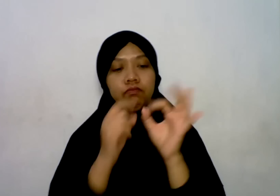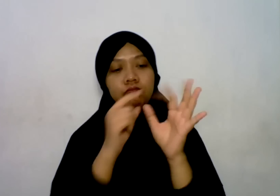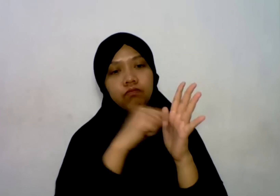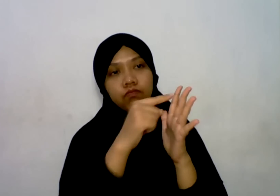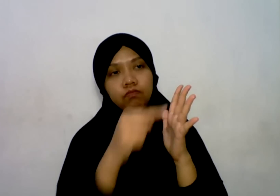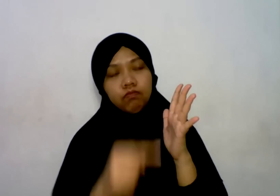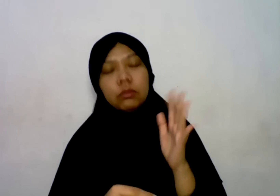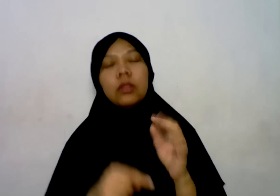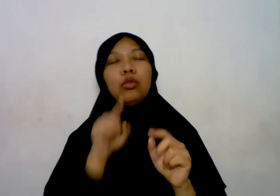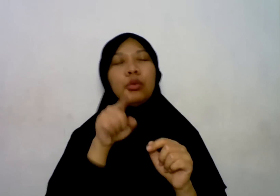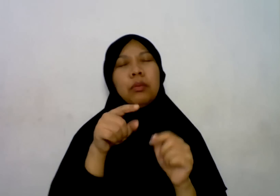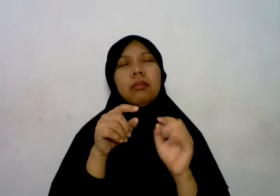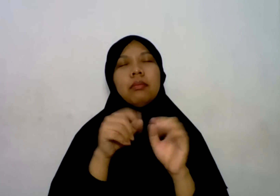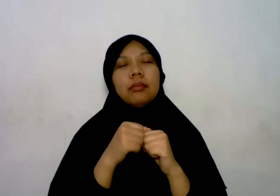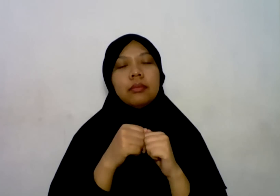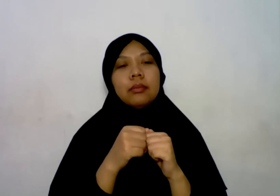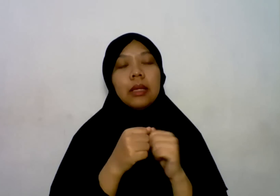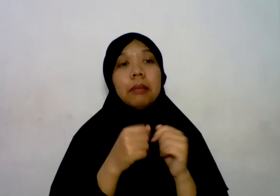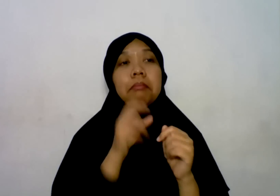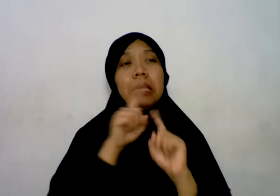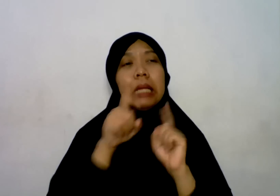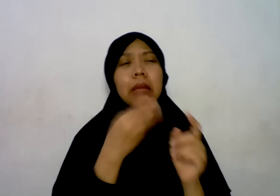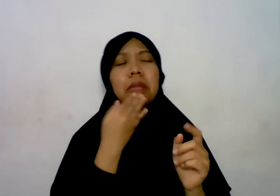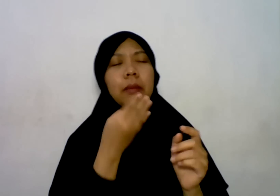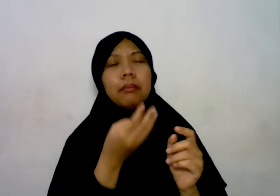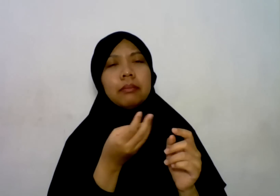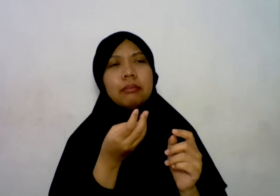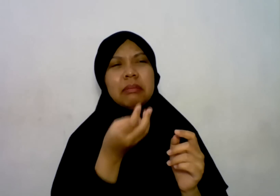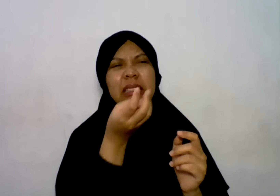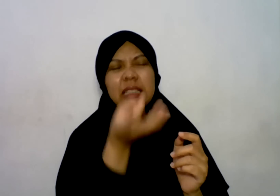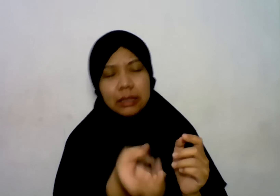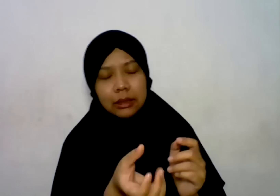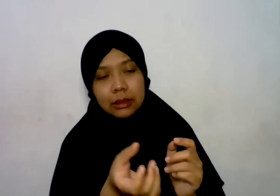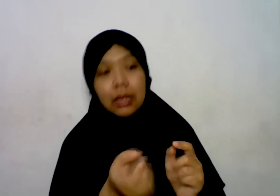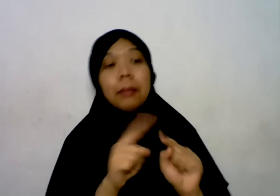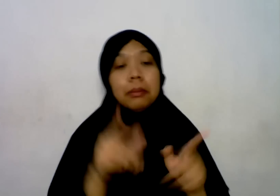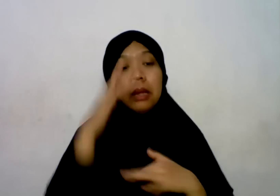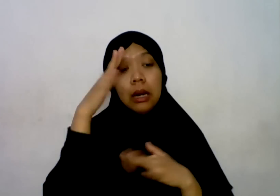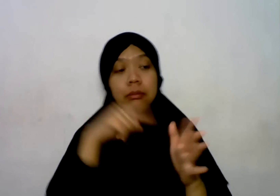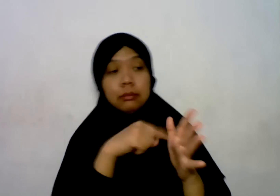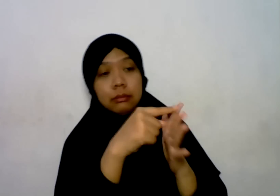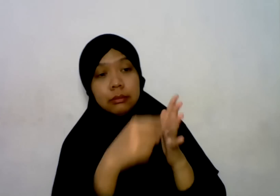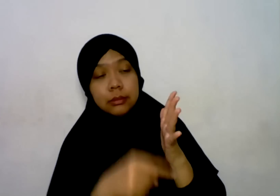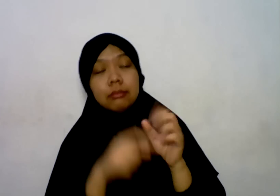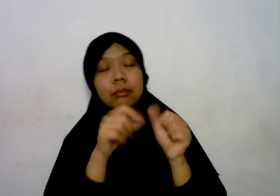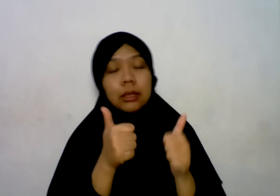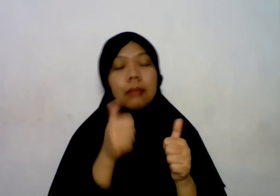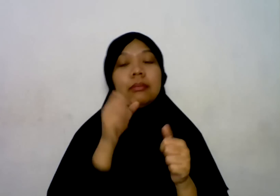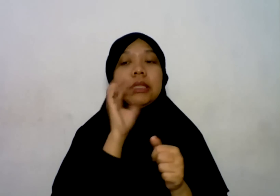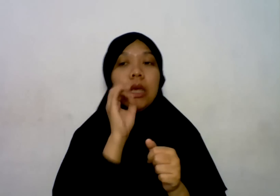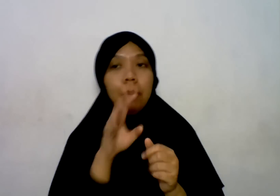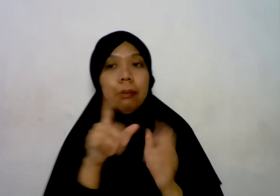among many questions that I hope this study program will facilitate to answers. Because I personally believe